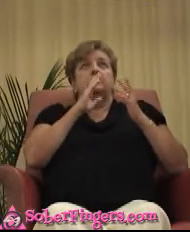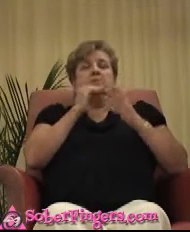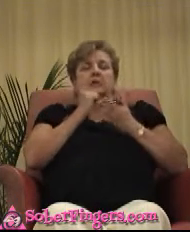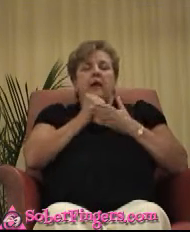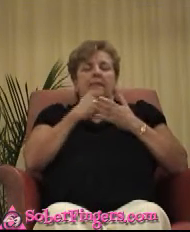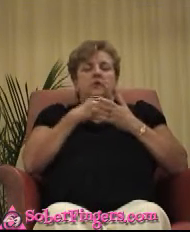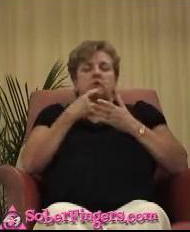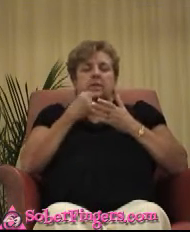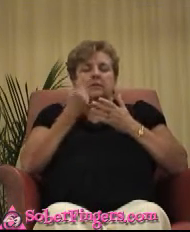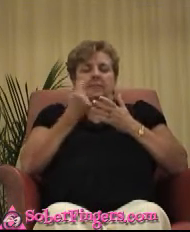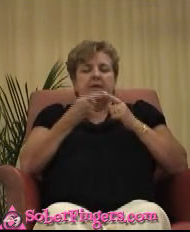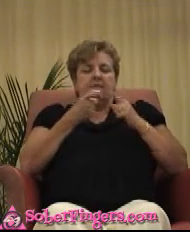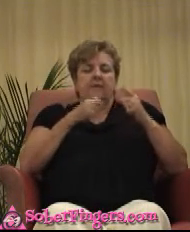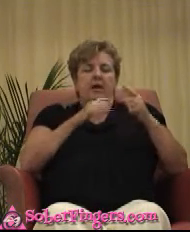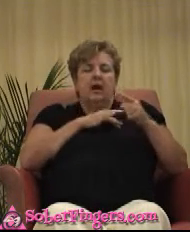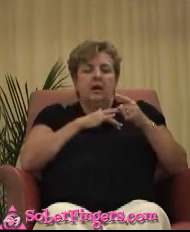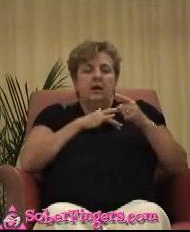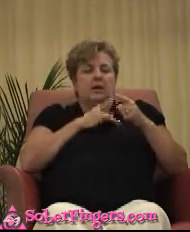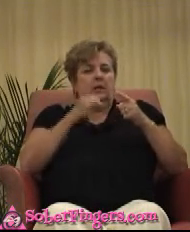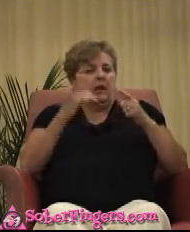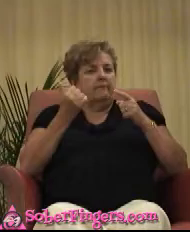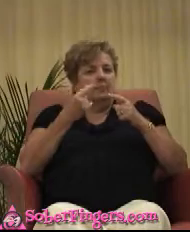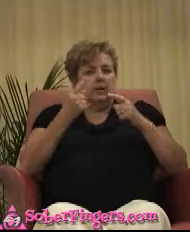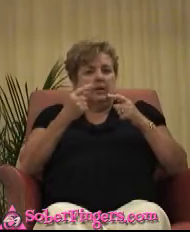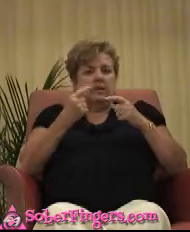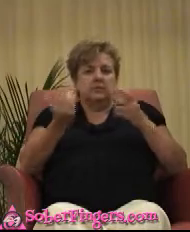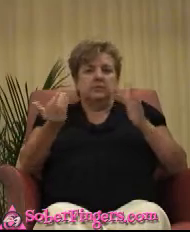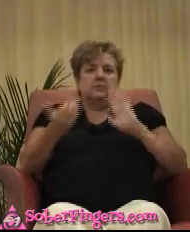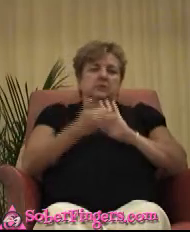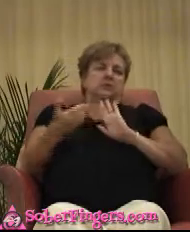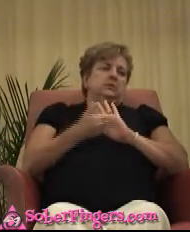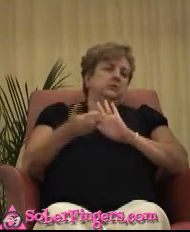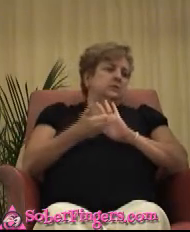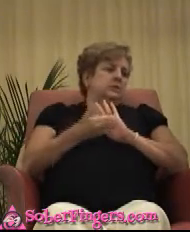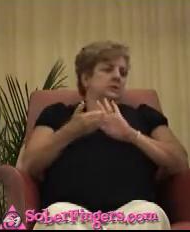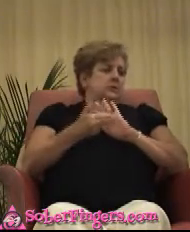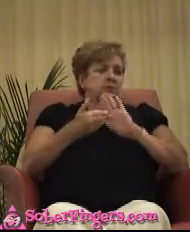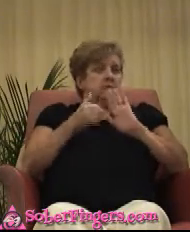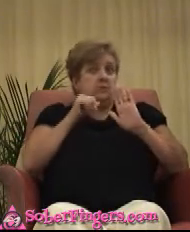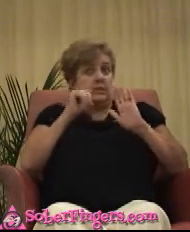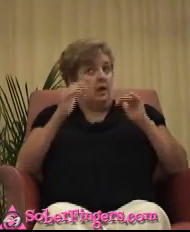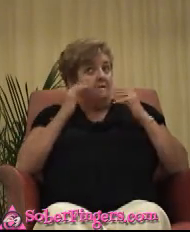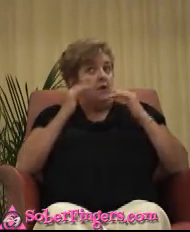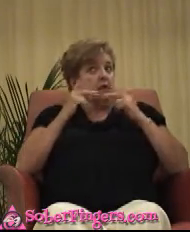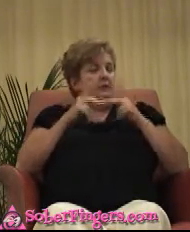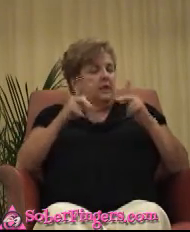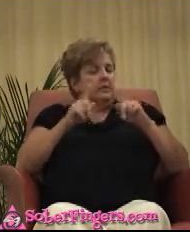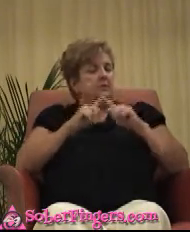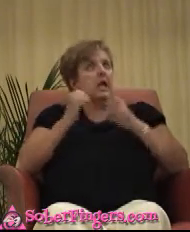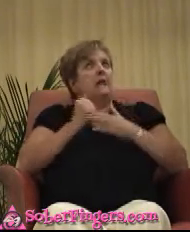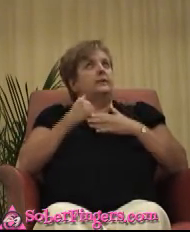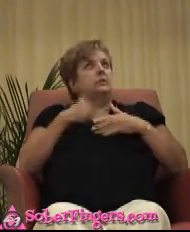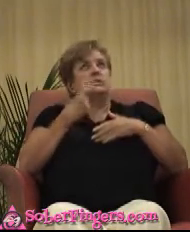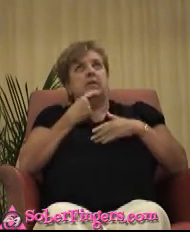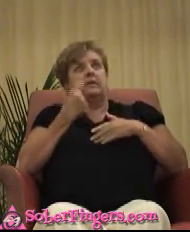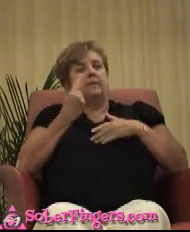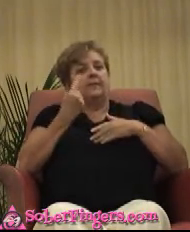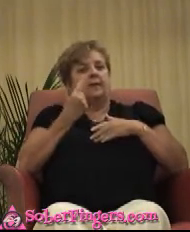out. I got a hostile judge, a hostile jury, a hostile media. It's not a friendly place, so I got to say something. I talked about being grateful to be